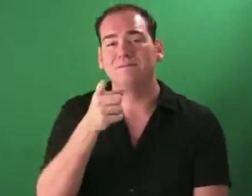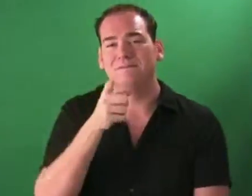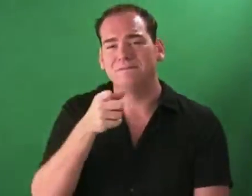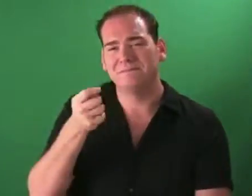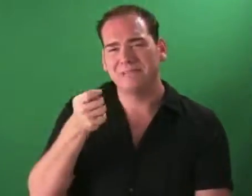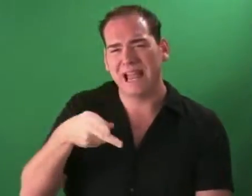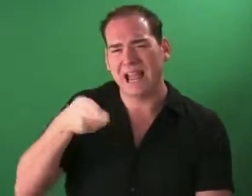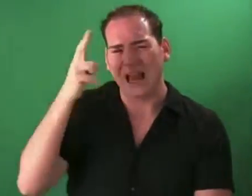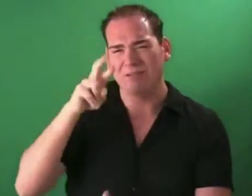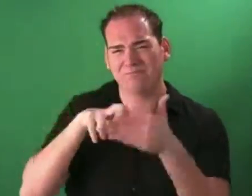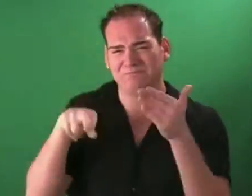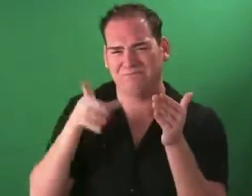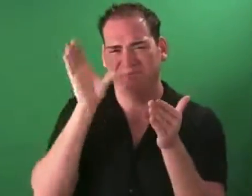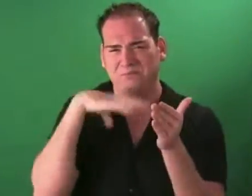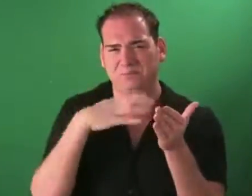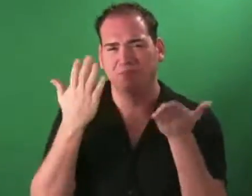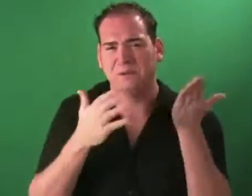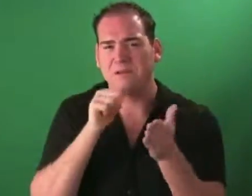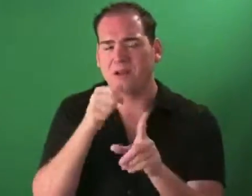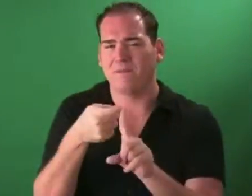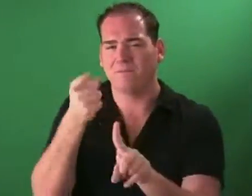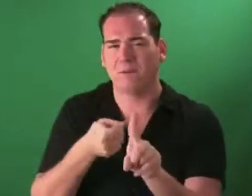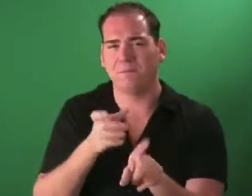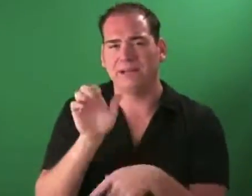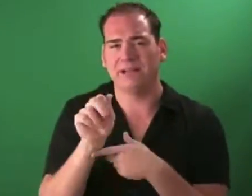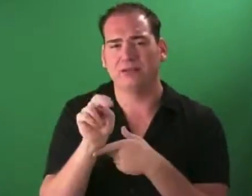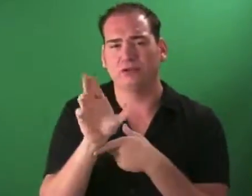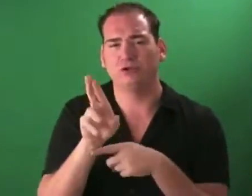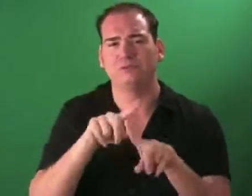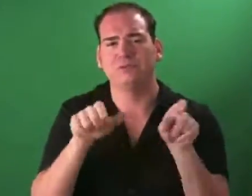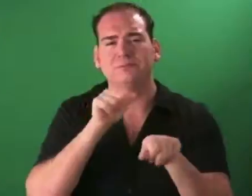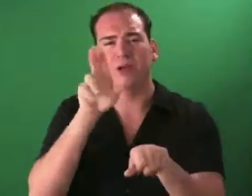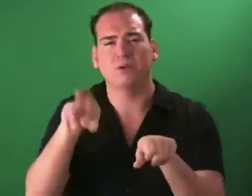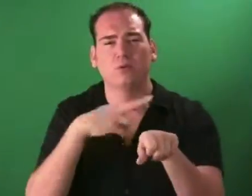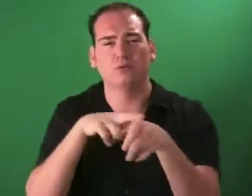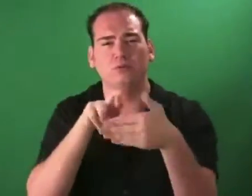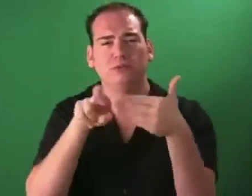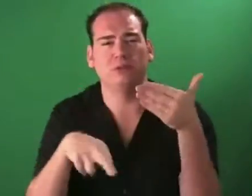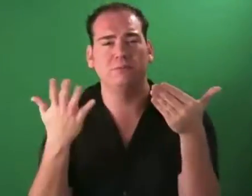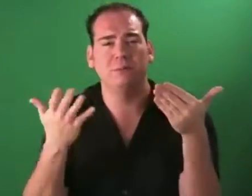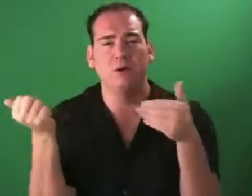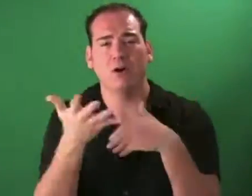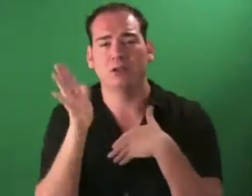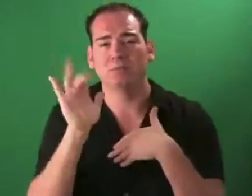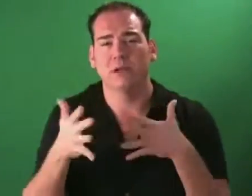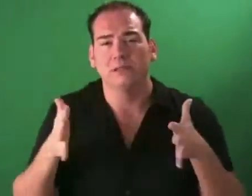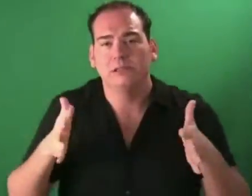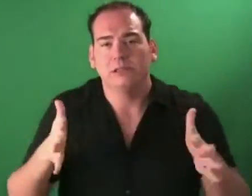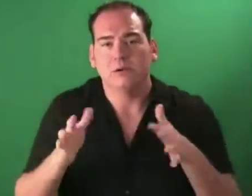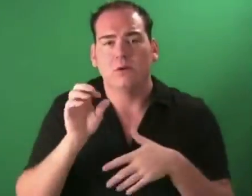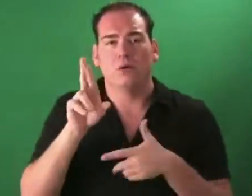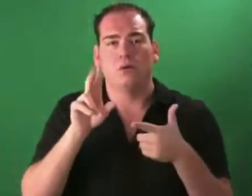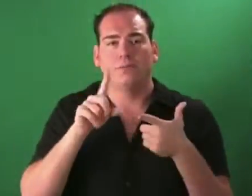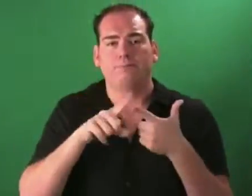And just because you have some of these symptoms doesn't necessarily mean that you have cancer. And you might not be